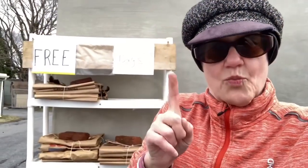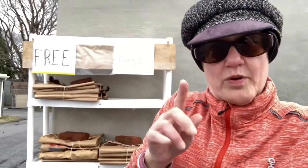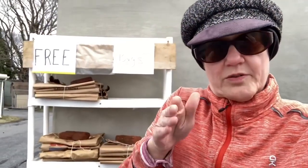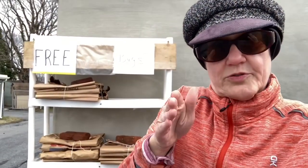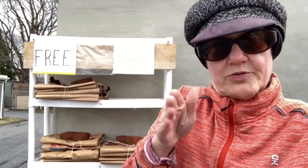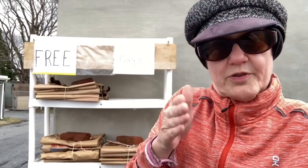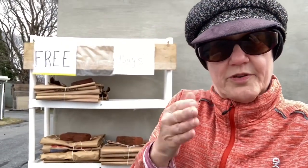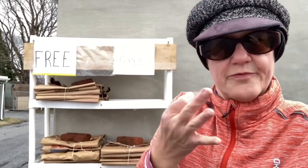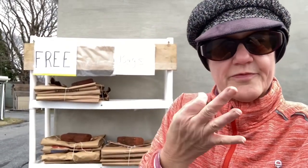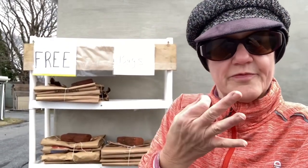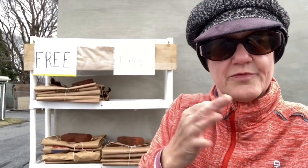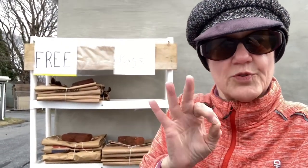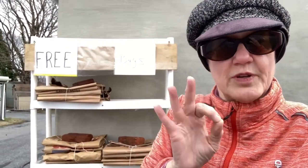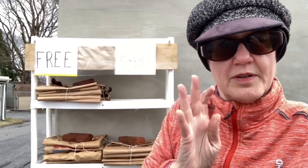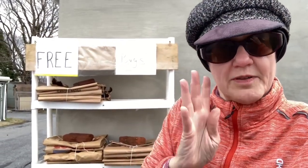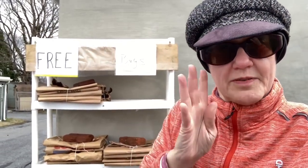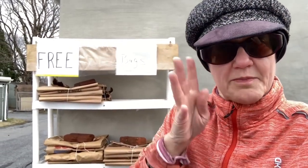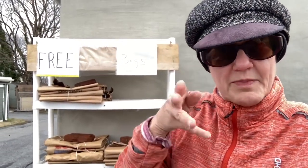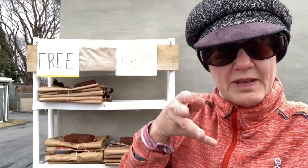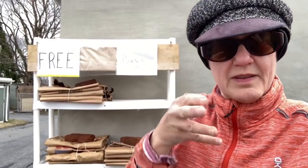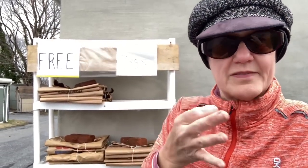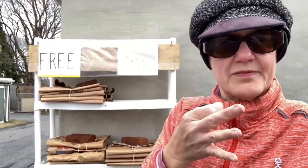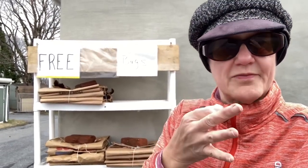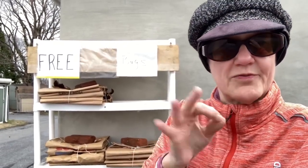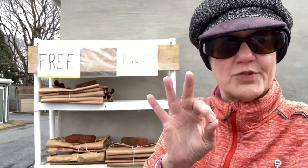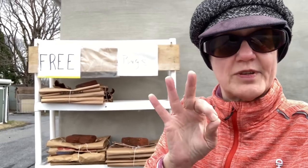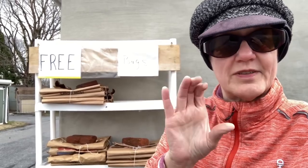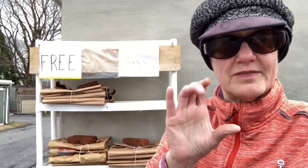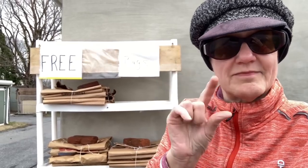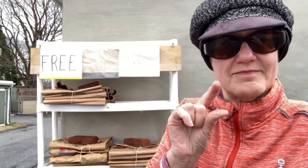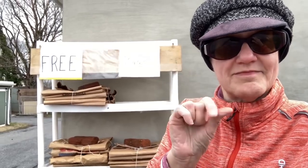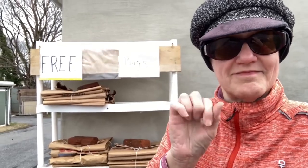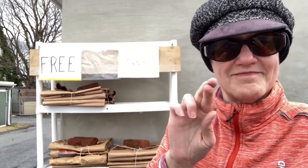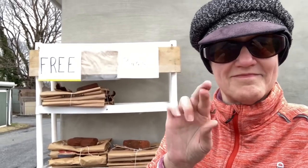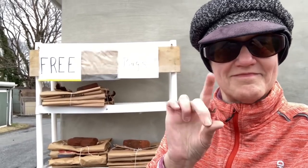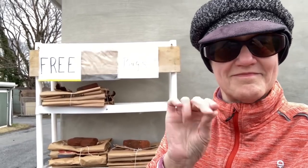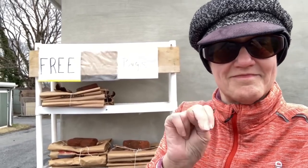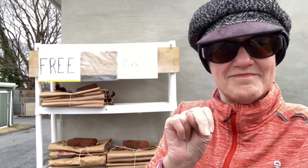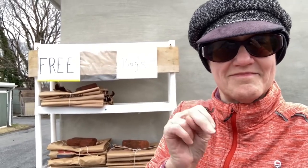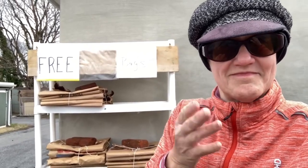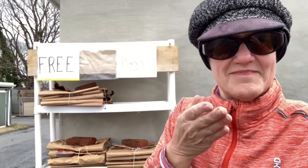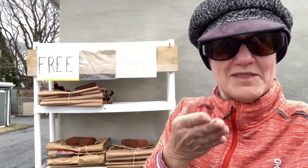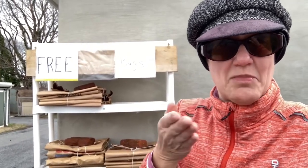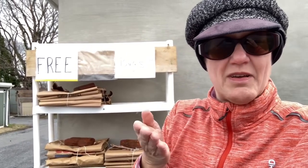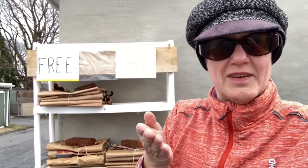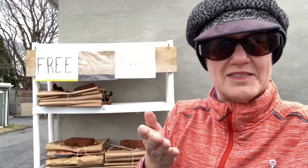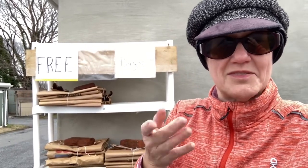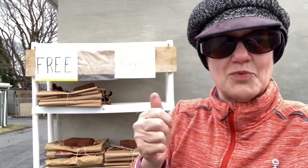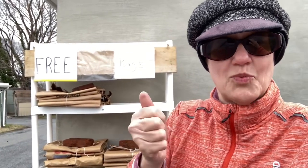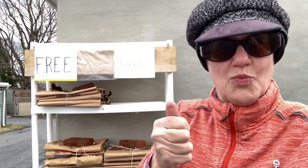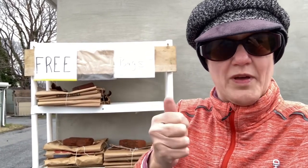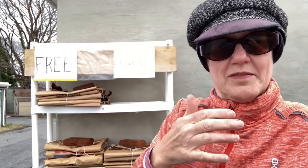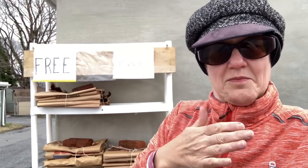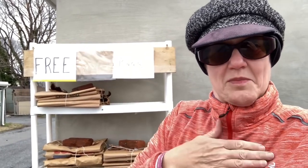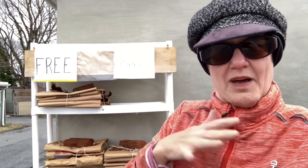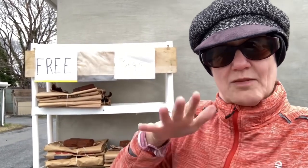This is where I share free plants and excess garden things with my neighbors.